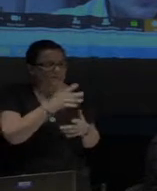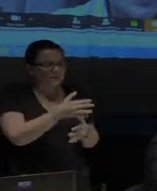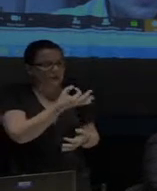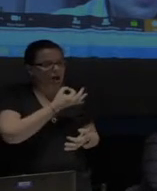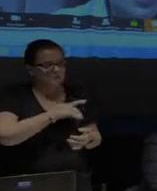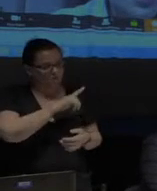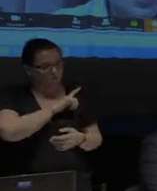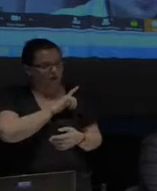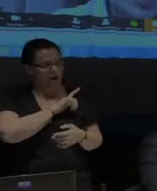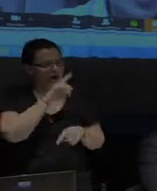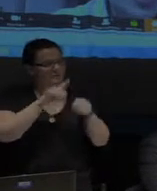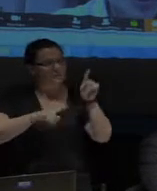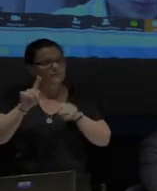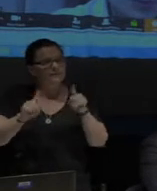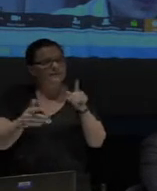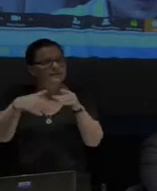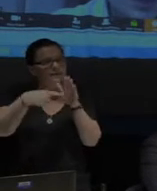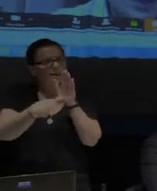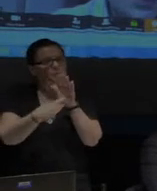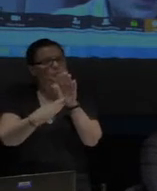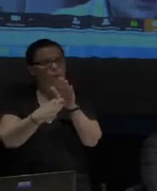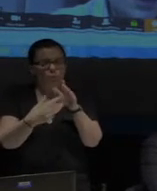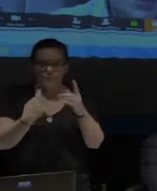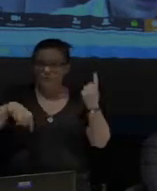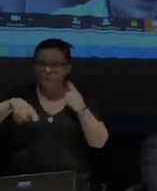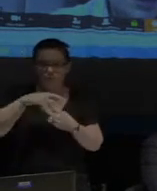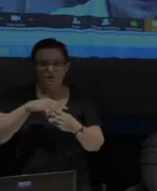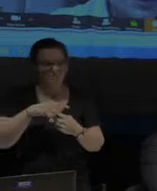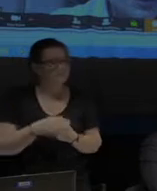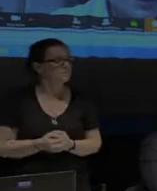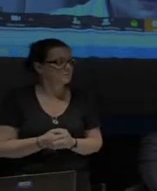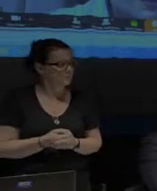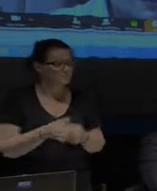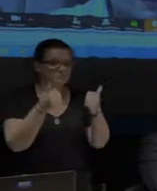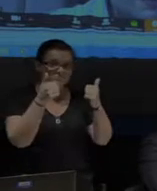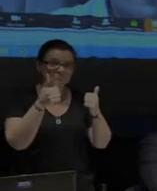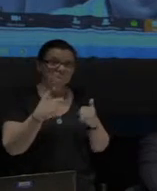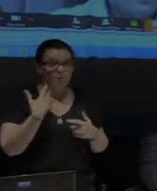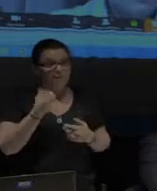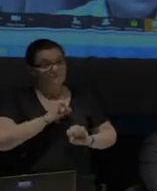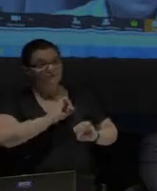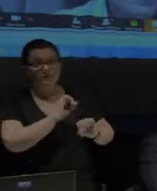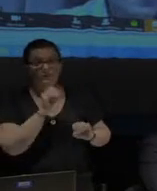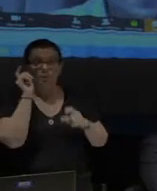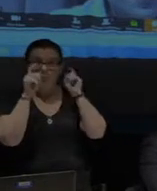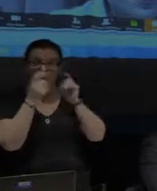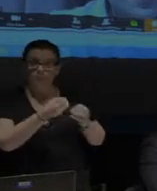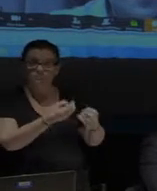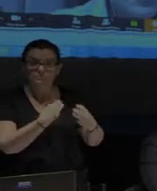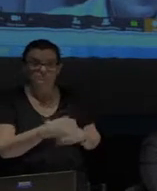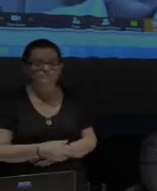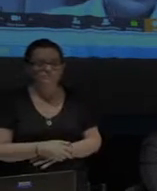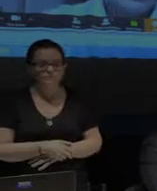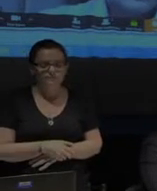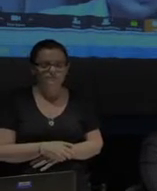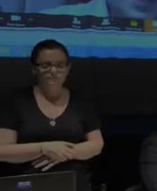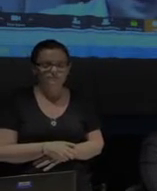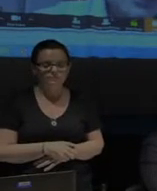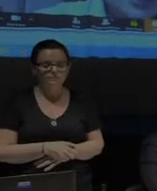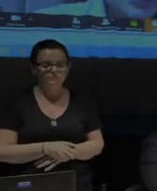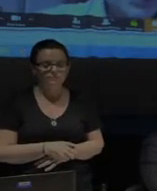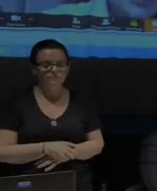why diversity is important to us individuals. That's great. So have you got some thoughts or contributions?